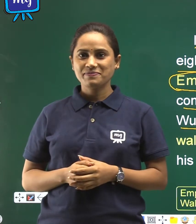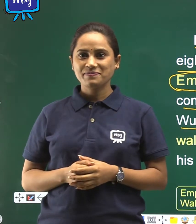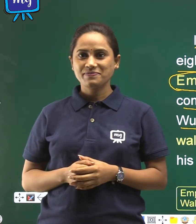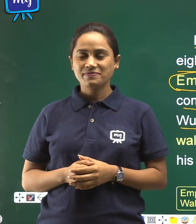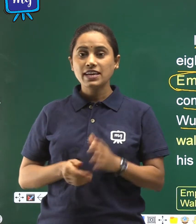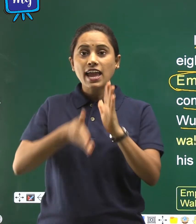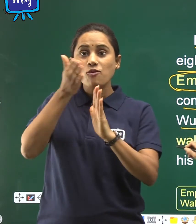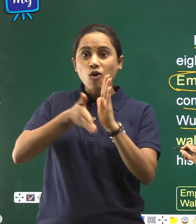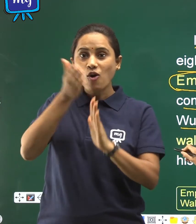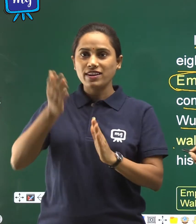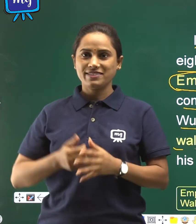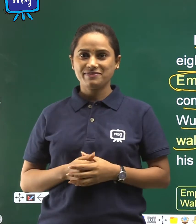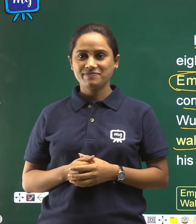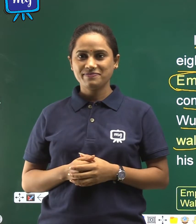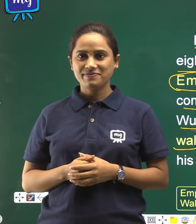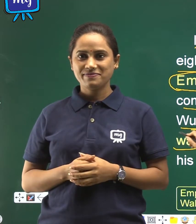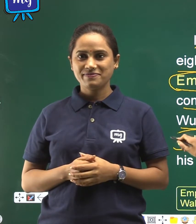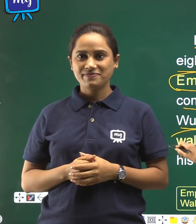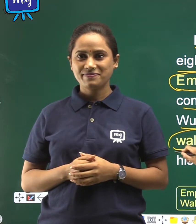a wall